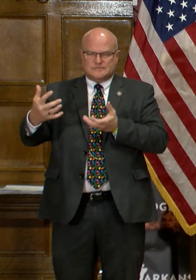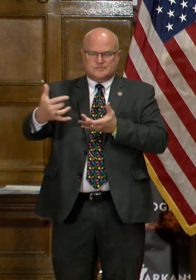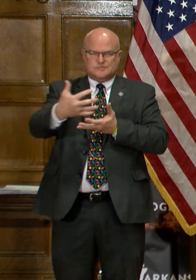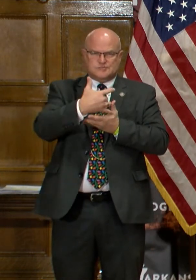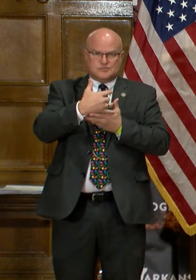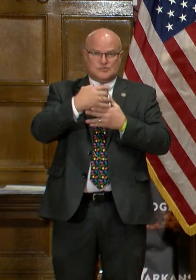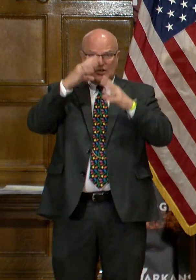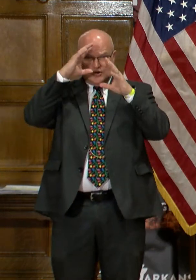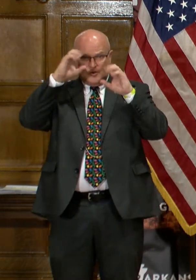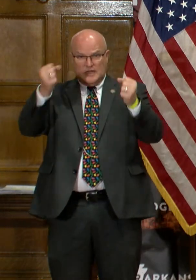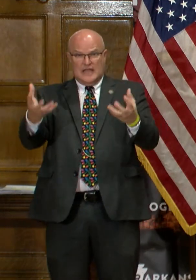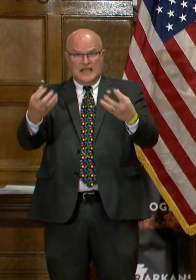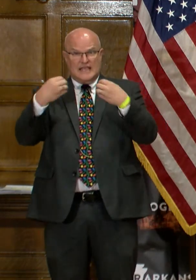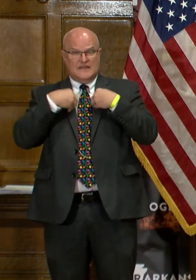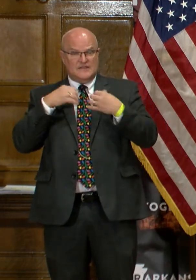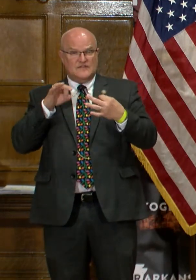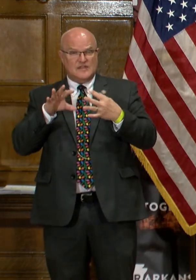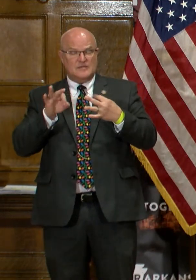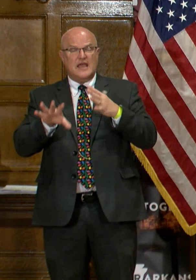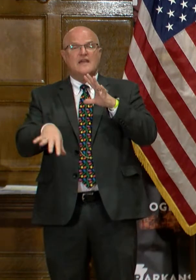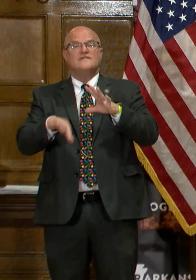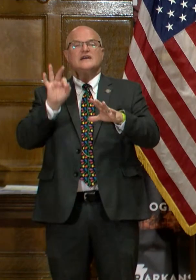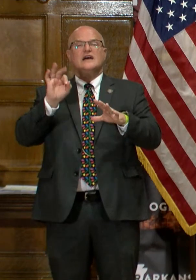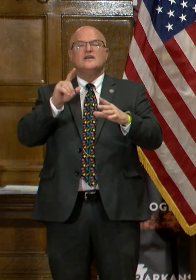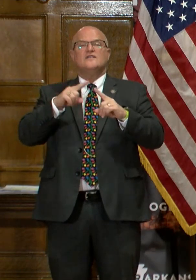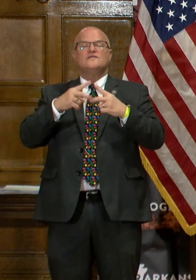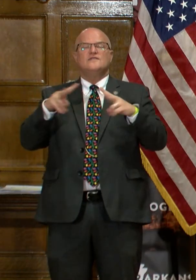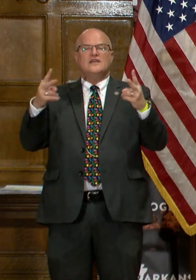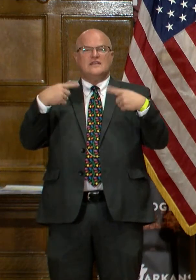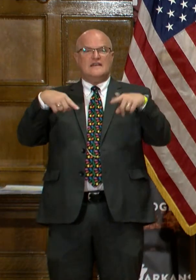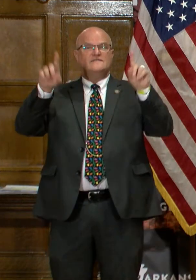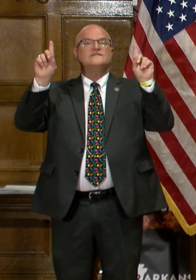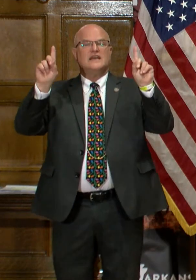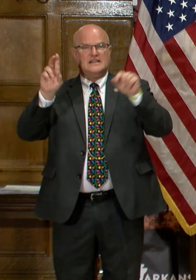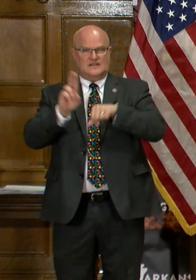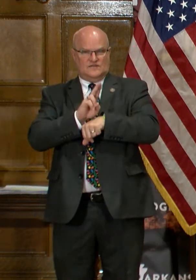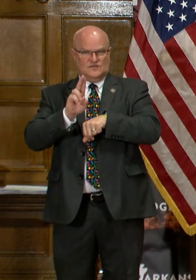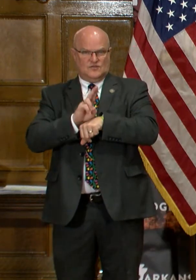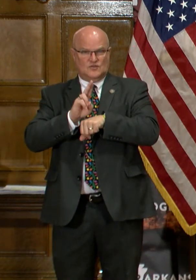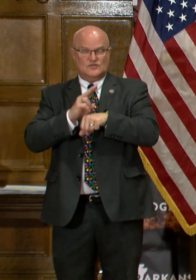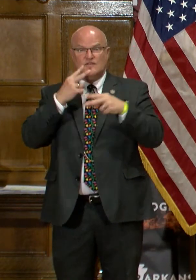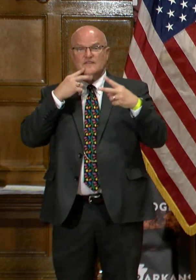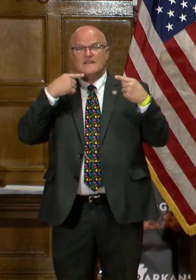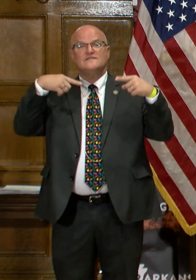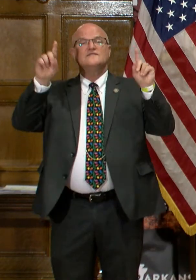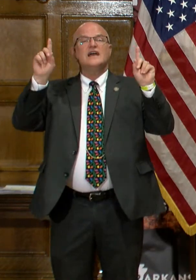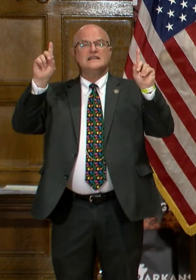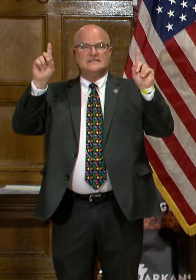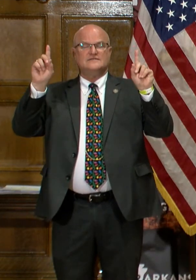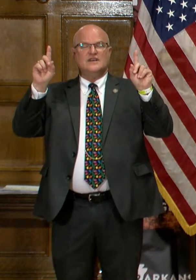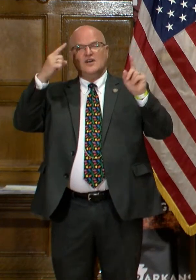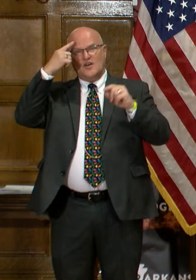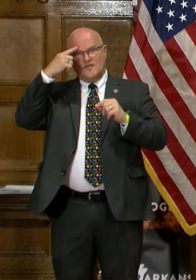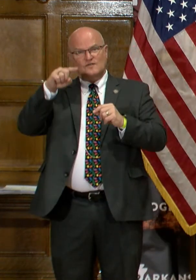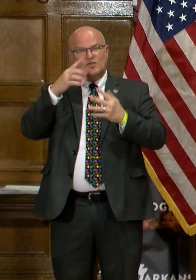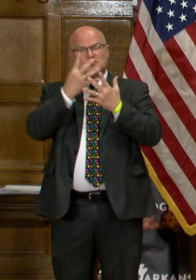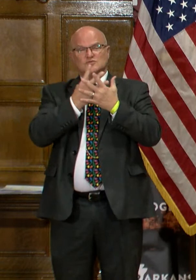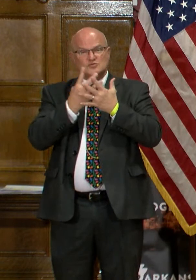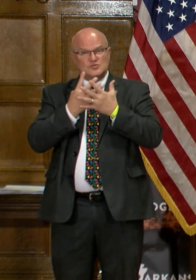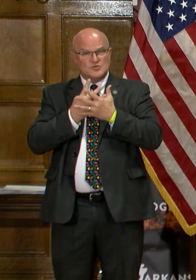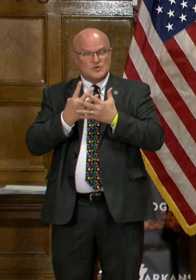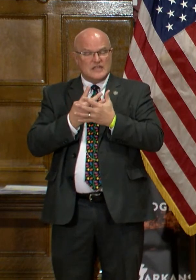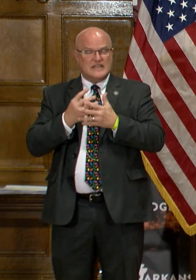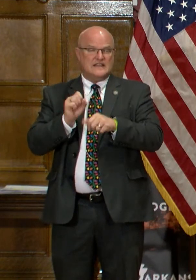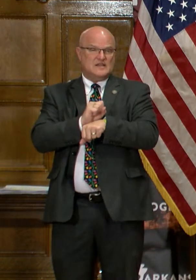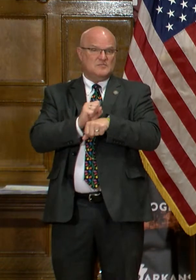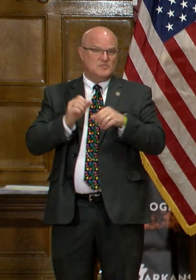superintendents that have provided us feedback, they have found this to be a very effective use or very effective method for screening